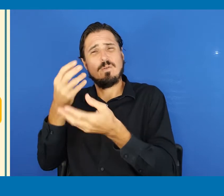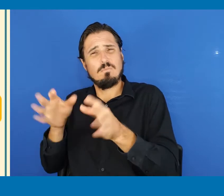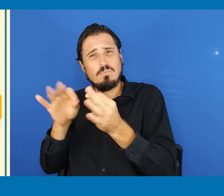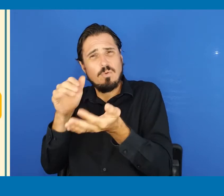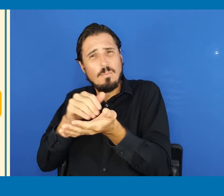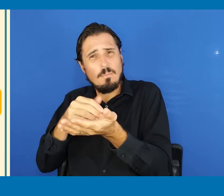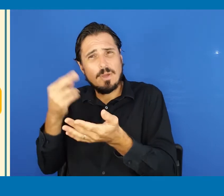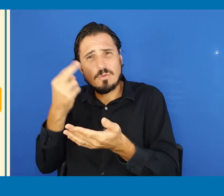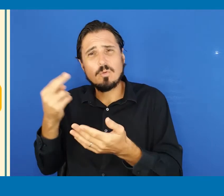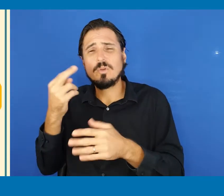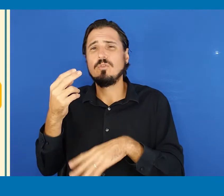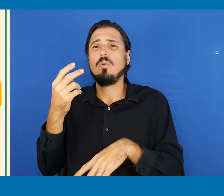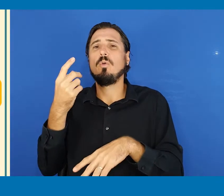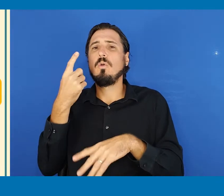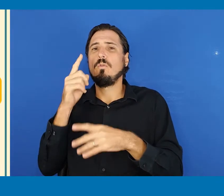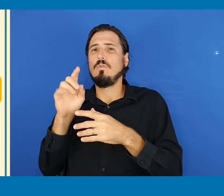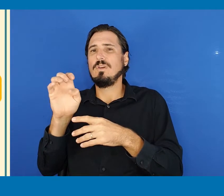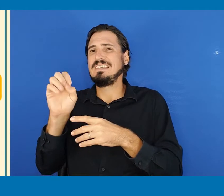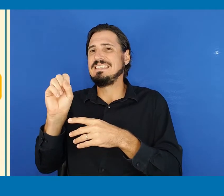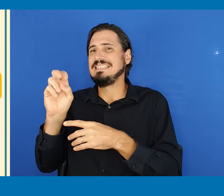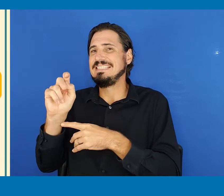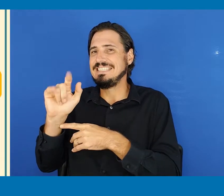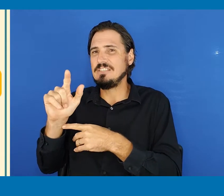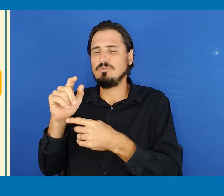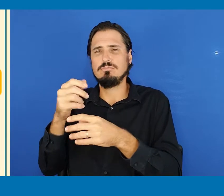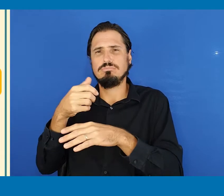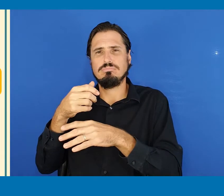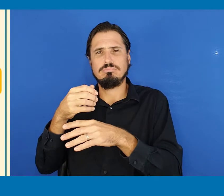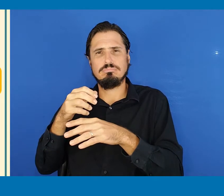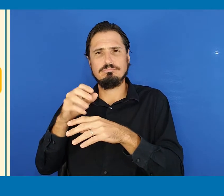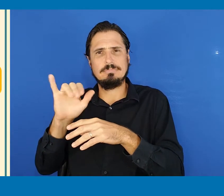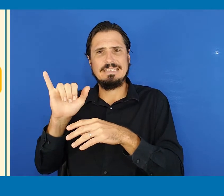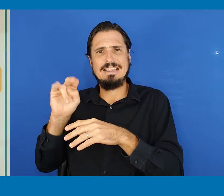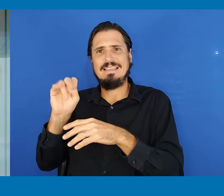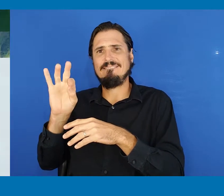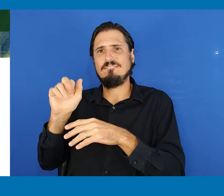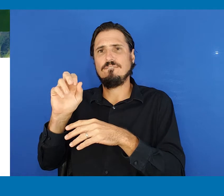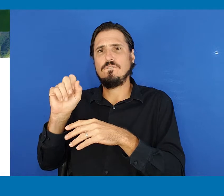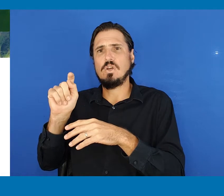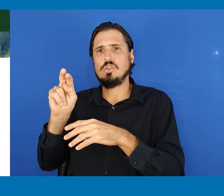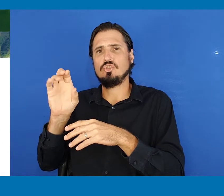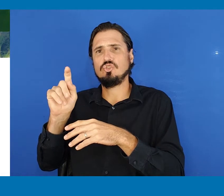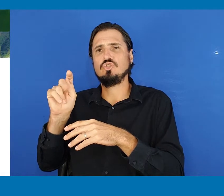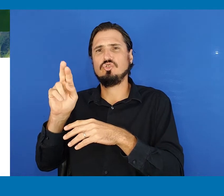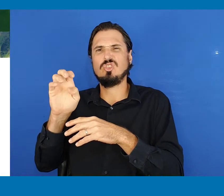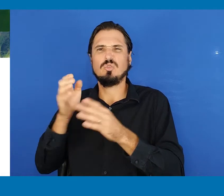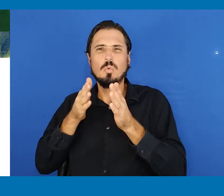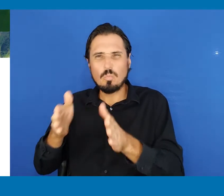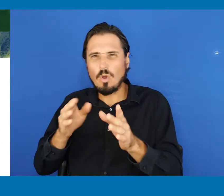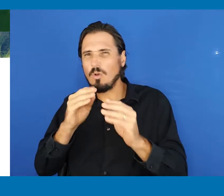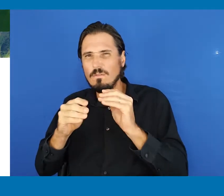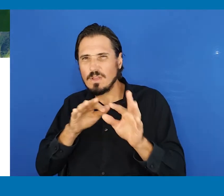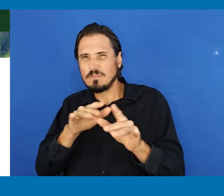must travel for medical needs. For more information on Kauai's travel rules, please visit